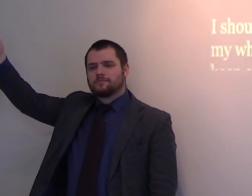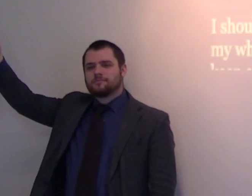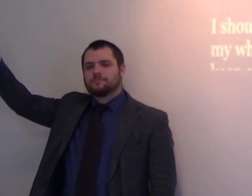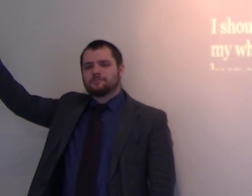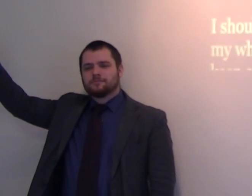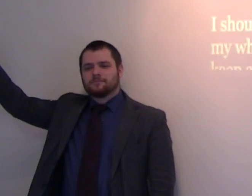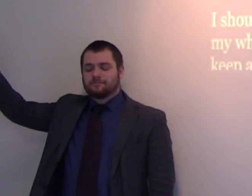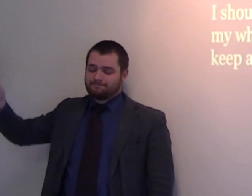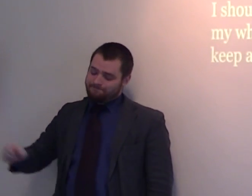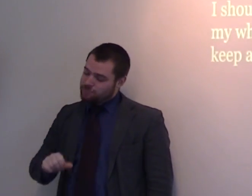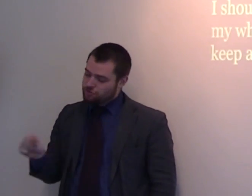I should behave the same.